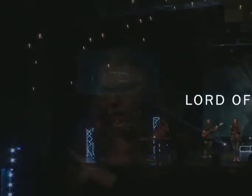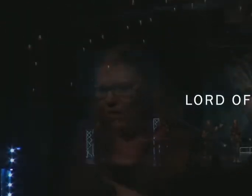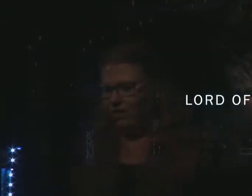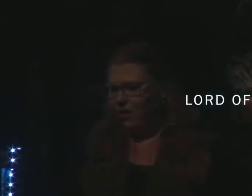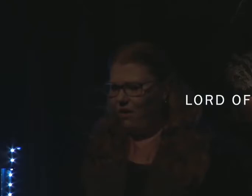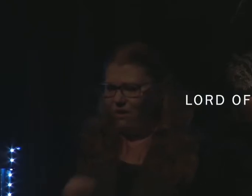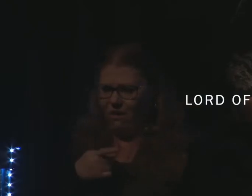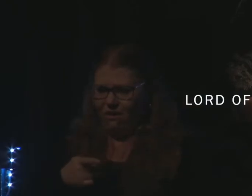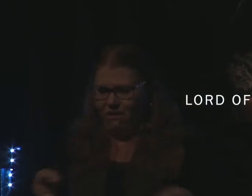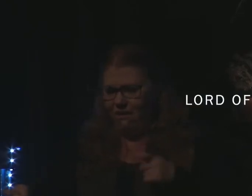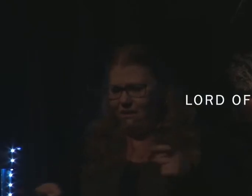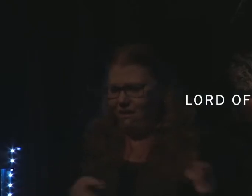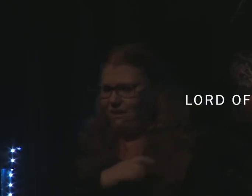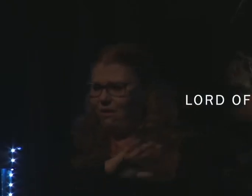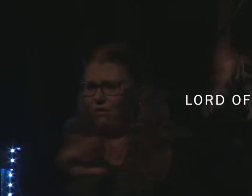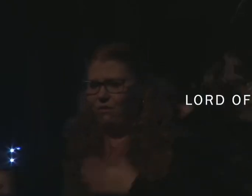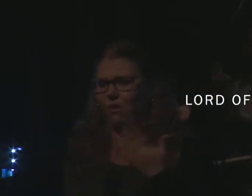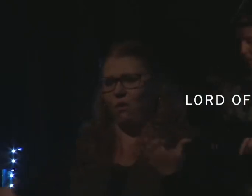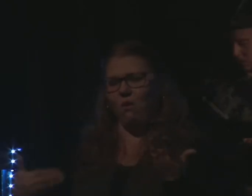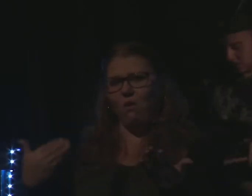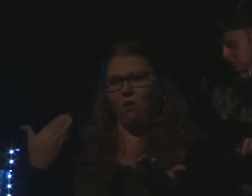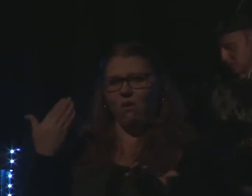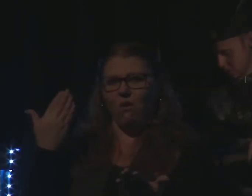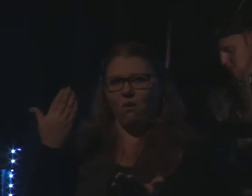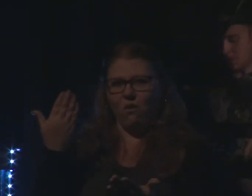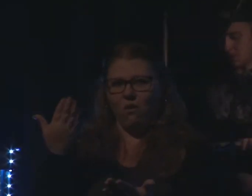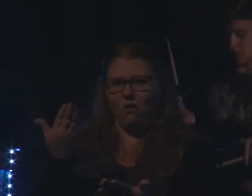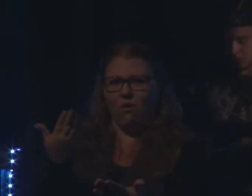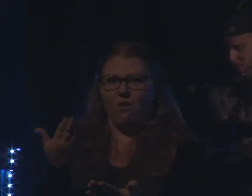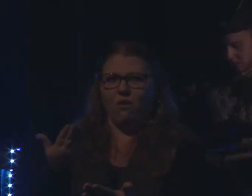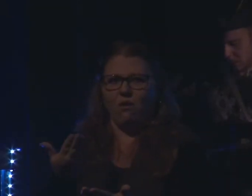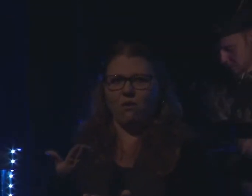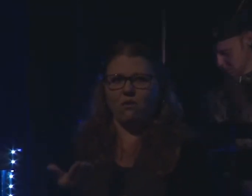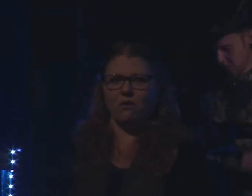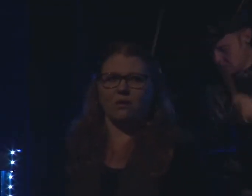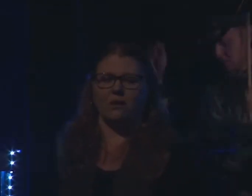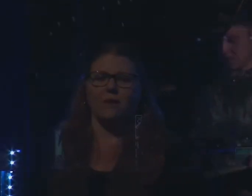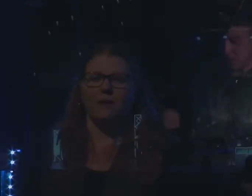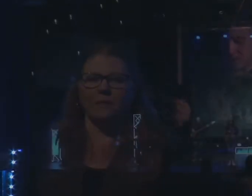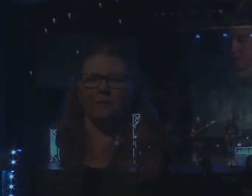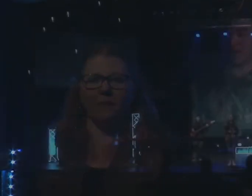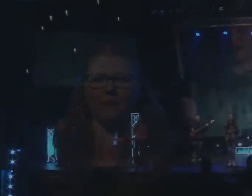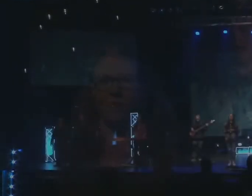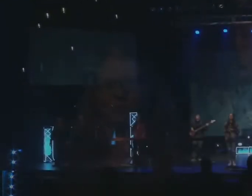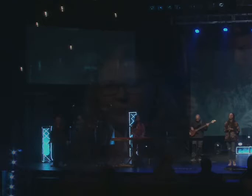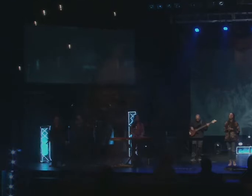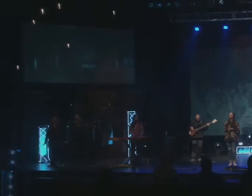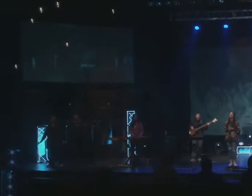Lord, Lord of all.